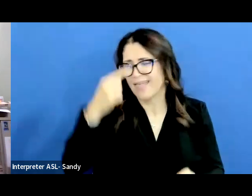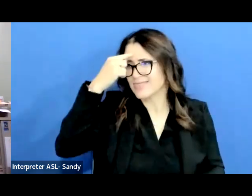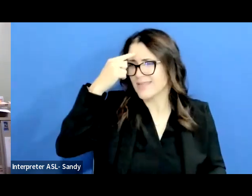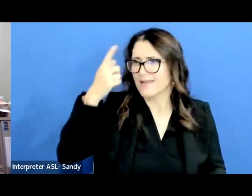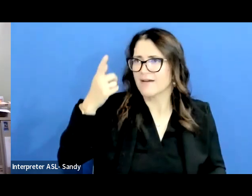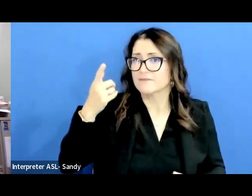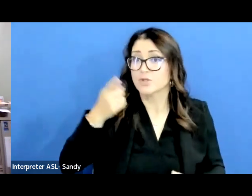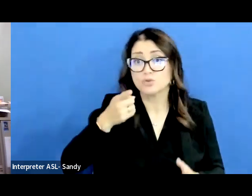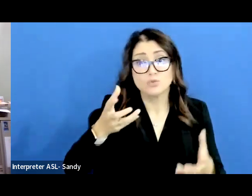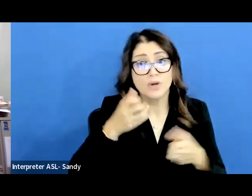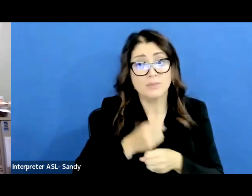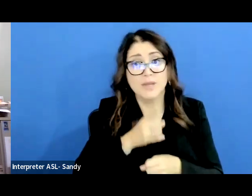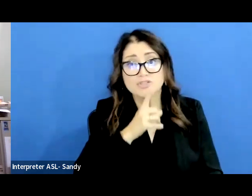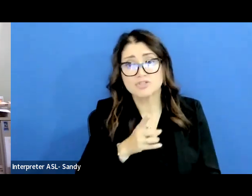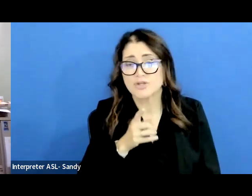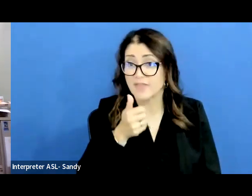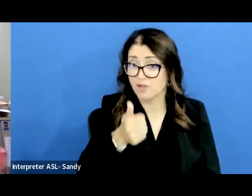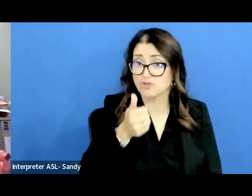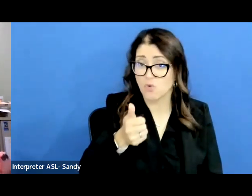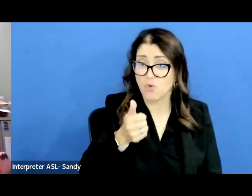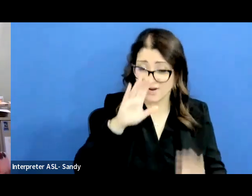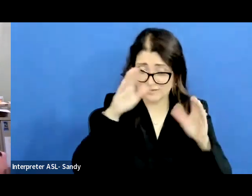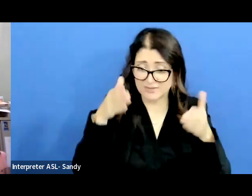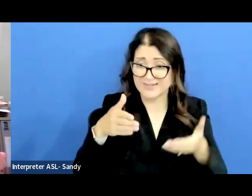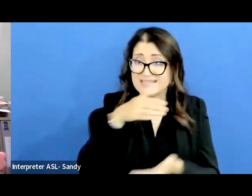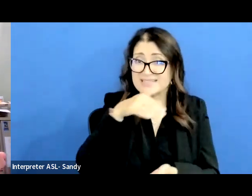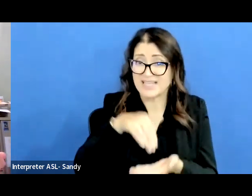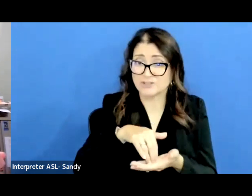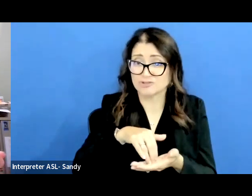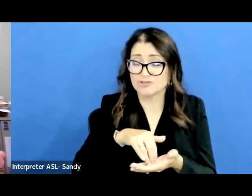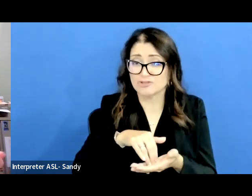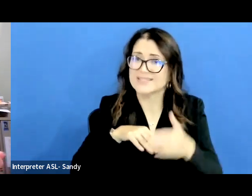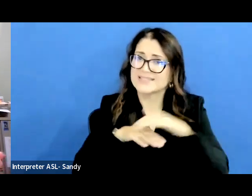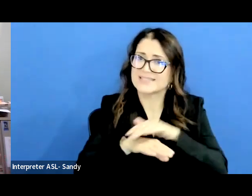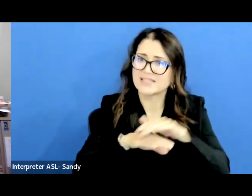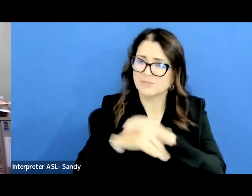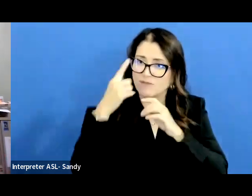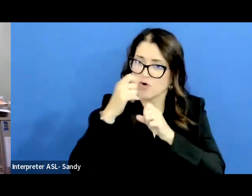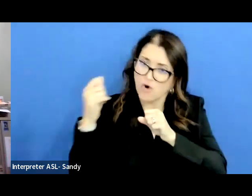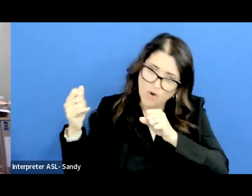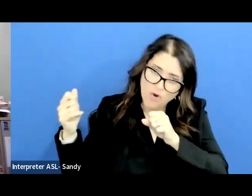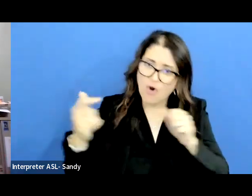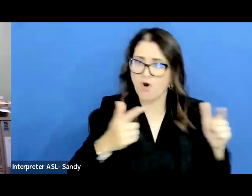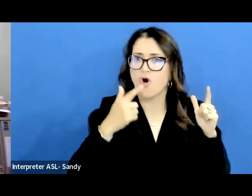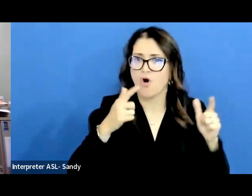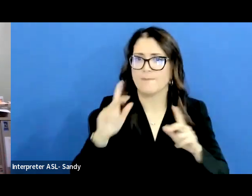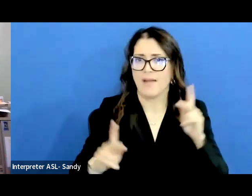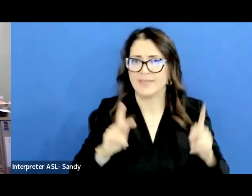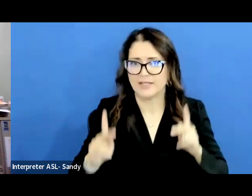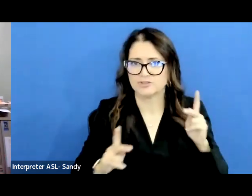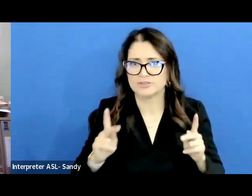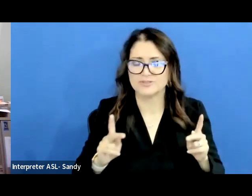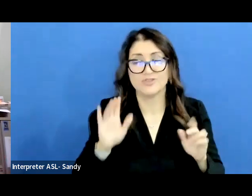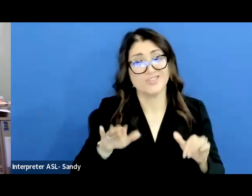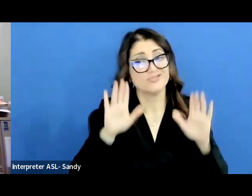that your center is accessible to all populations. And so this is a great opportunity to